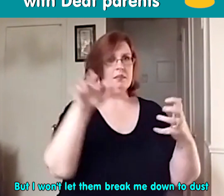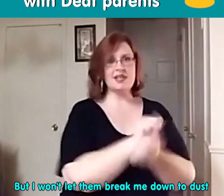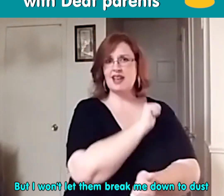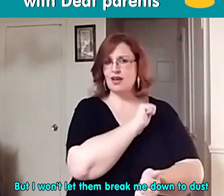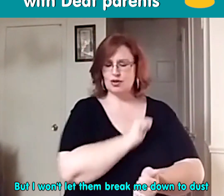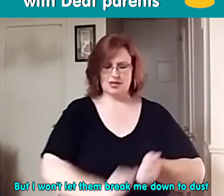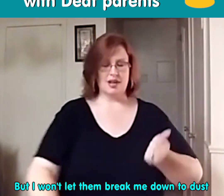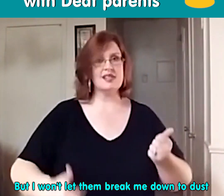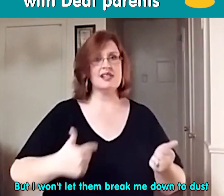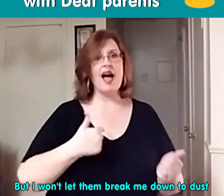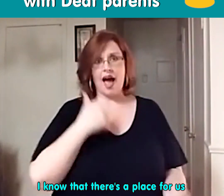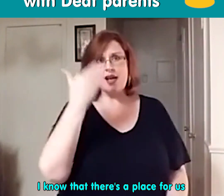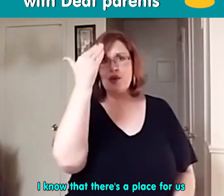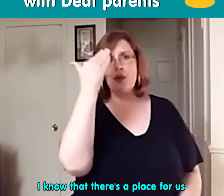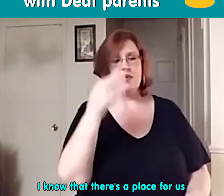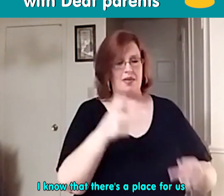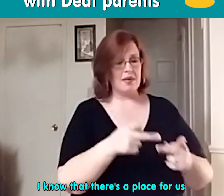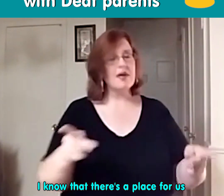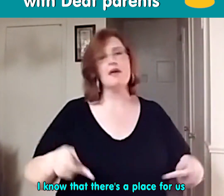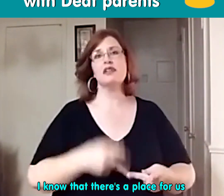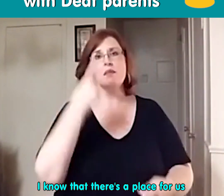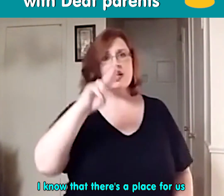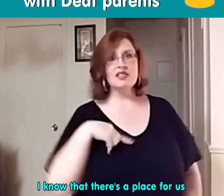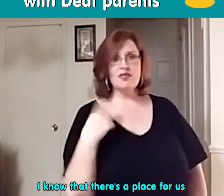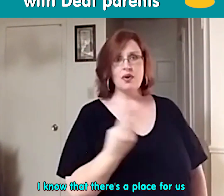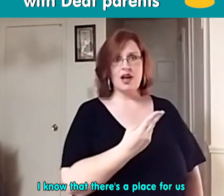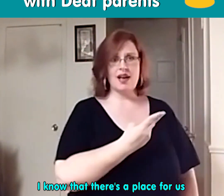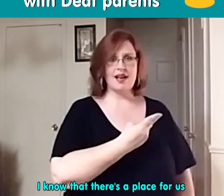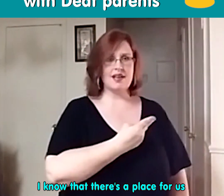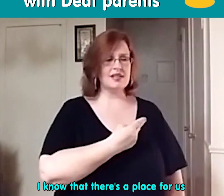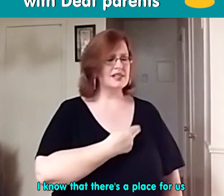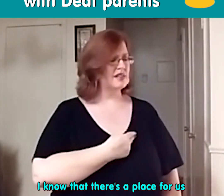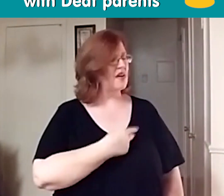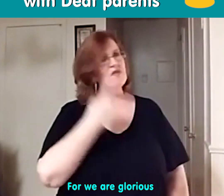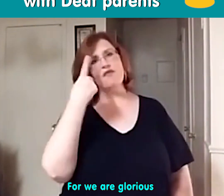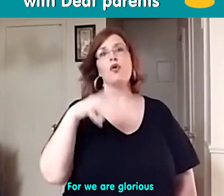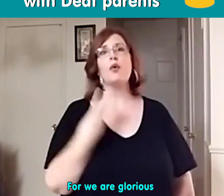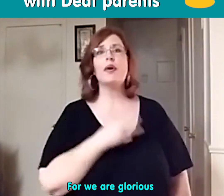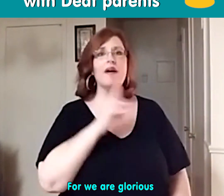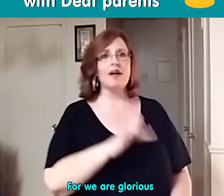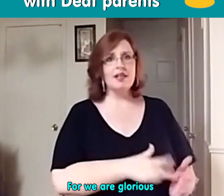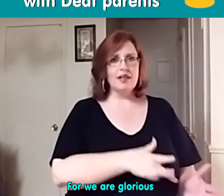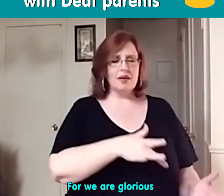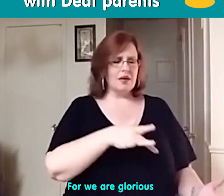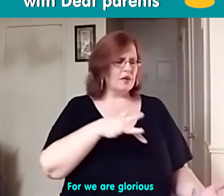skills and understanding that they don't. So with that being